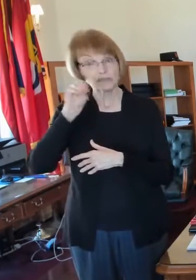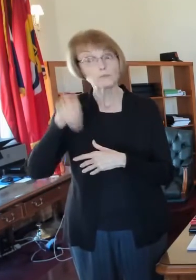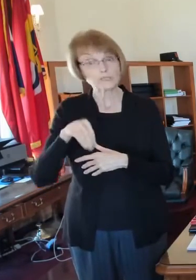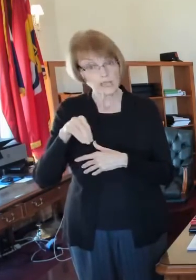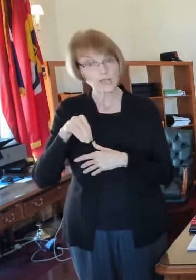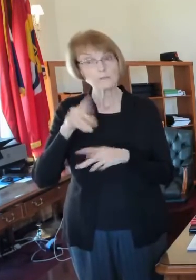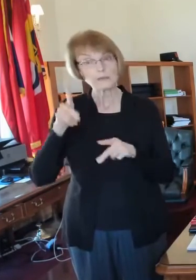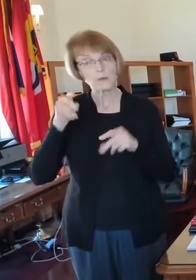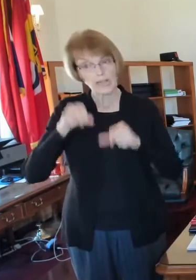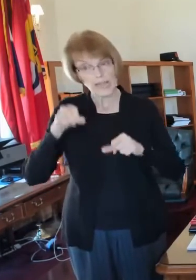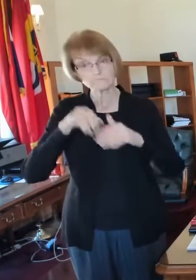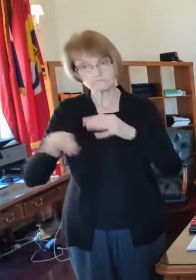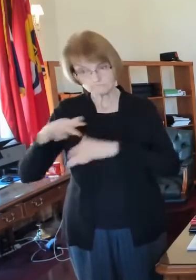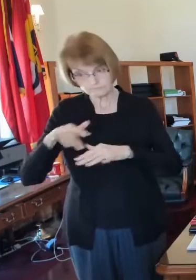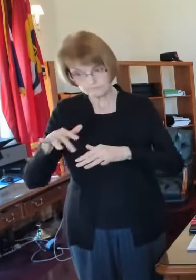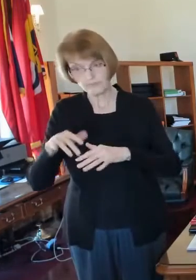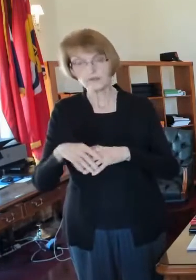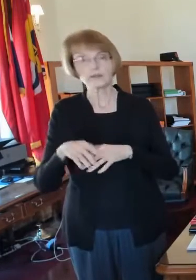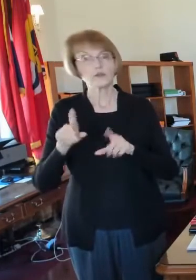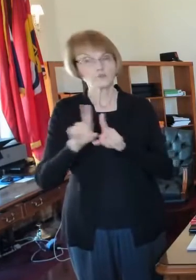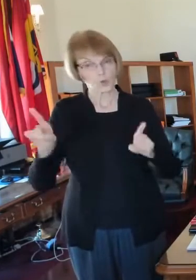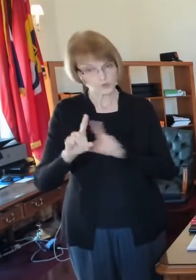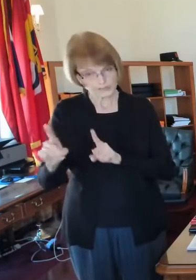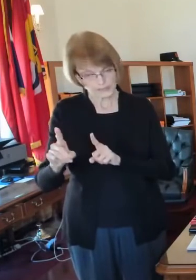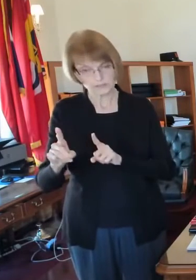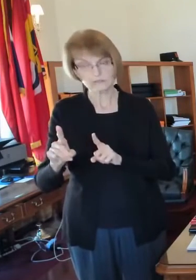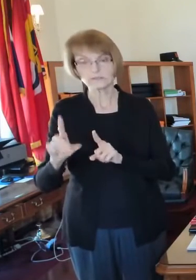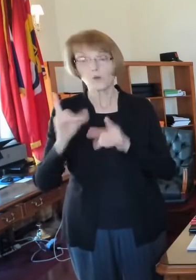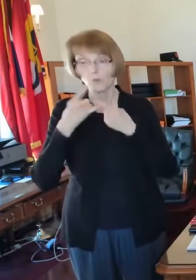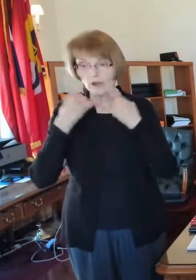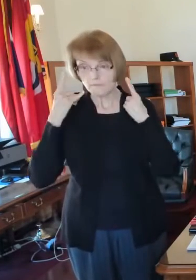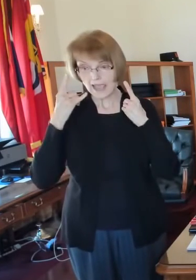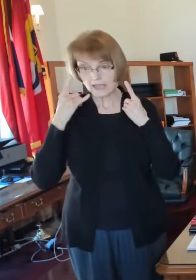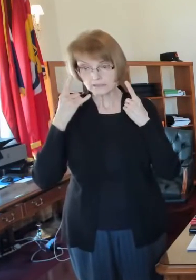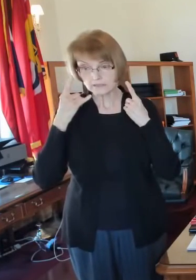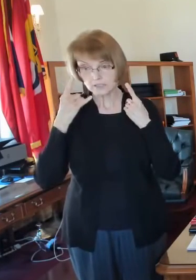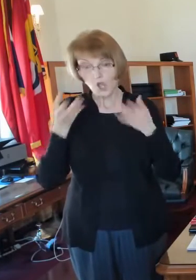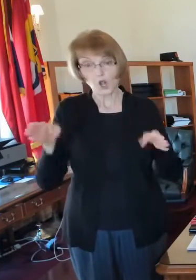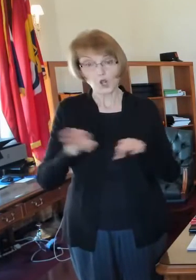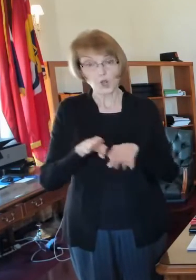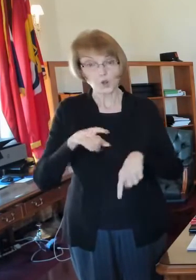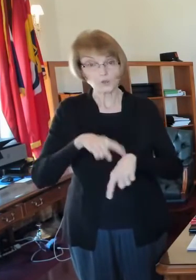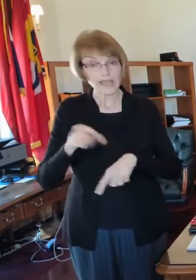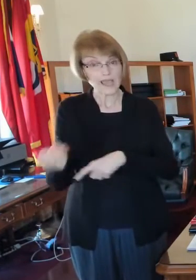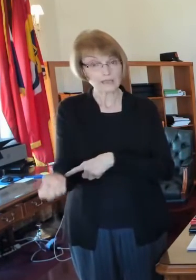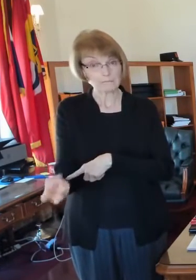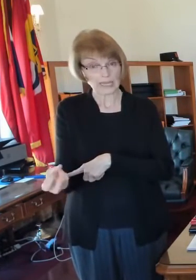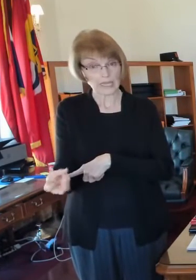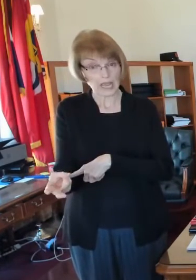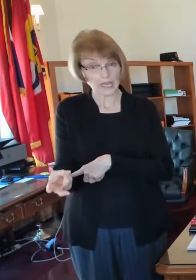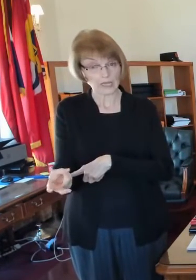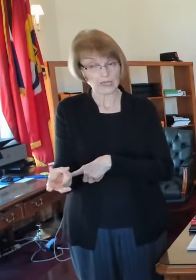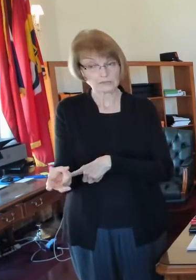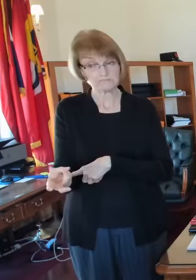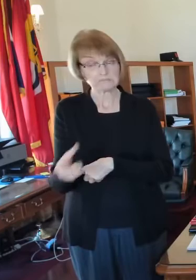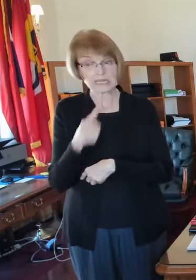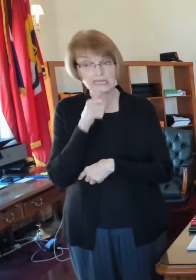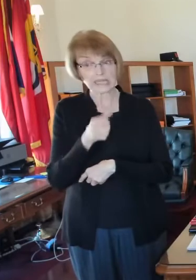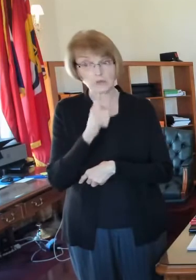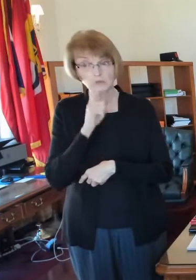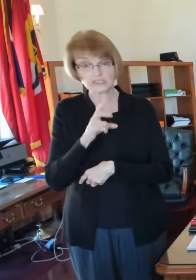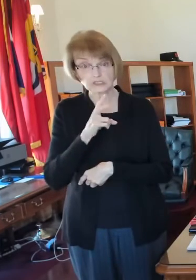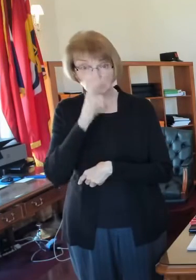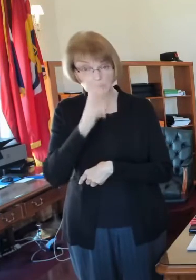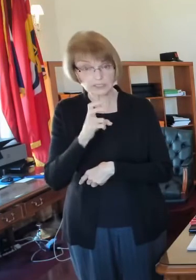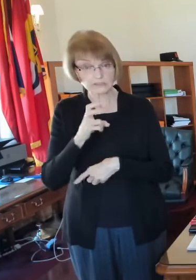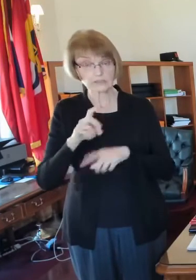can socially distance, wear a mask, close at midnight. So not anything too strict there.